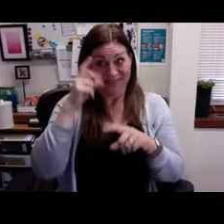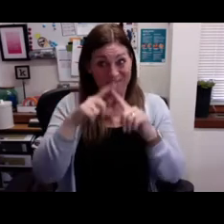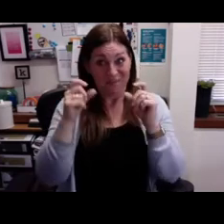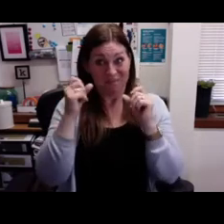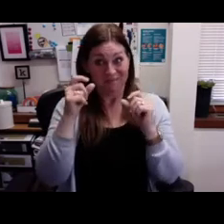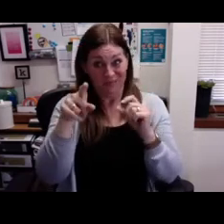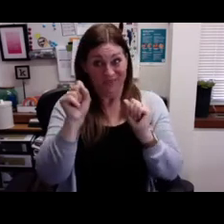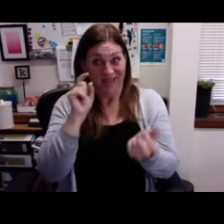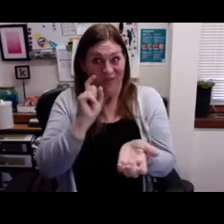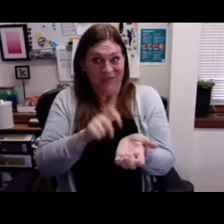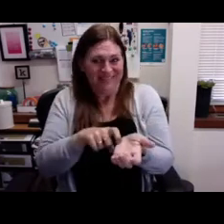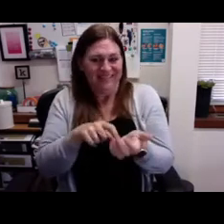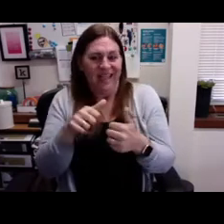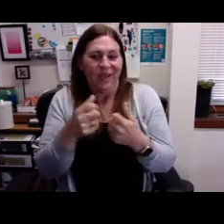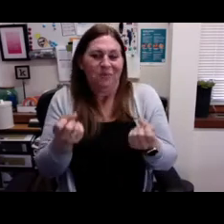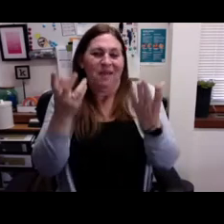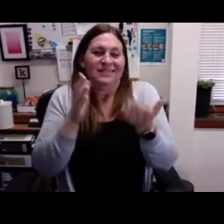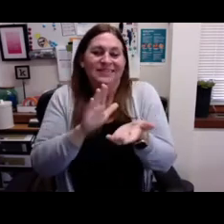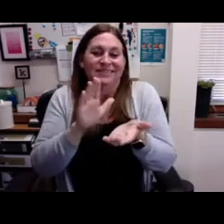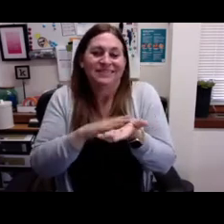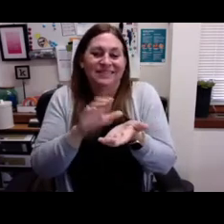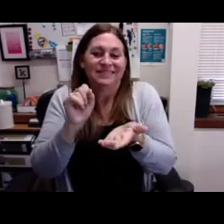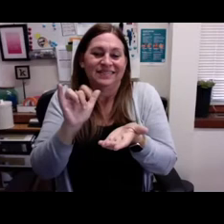And you might not realize this, but